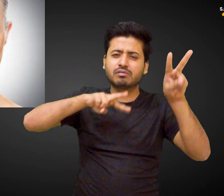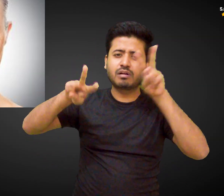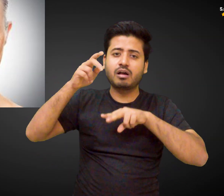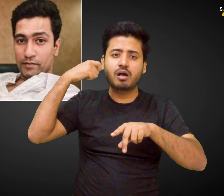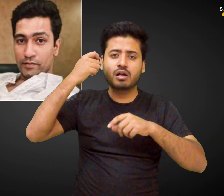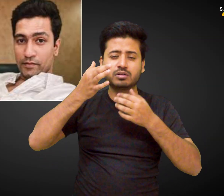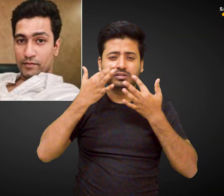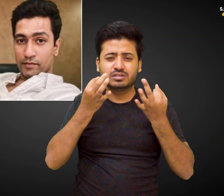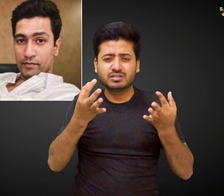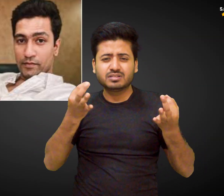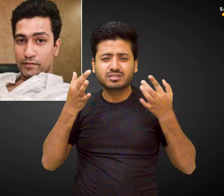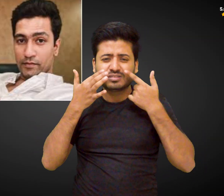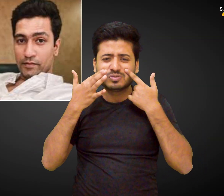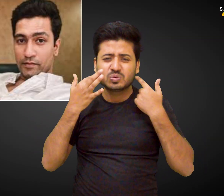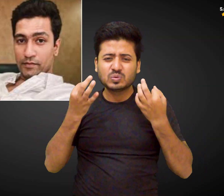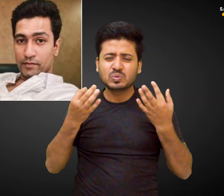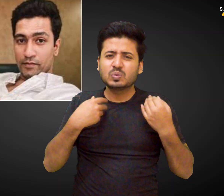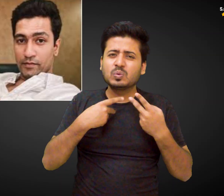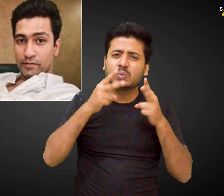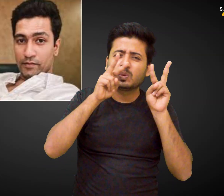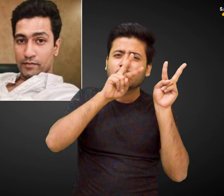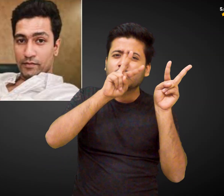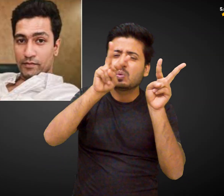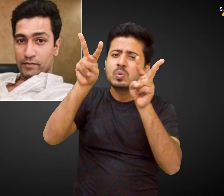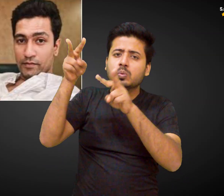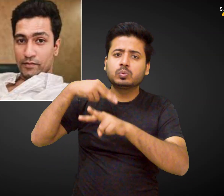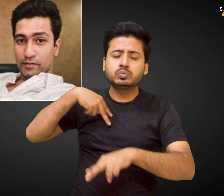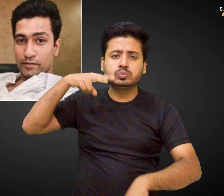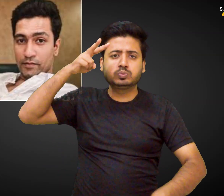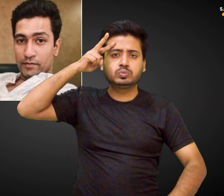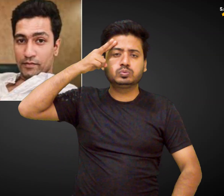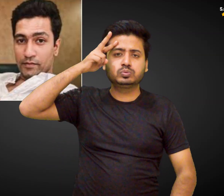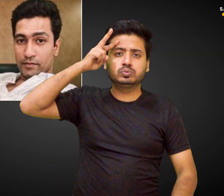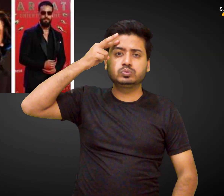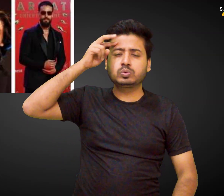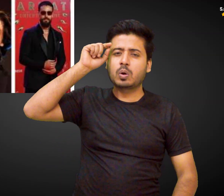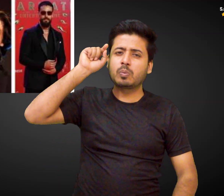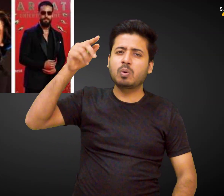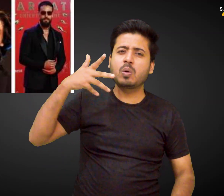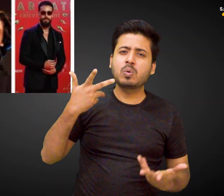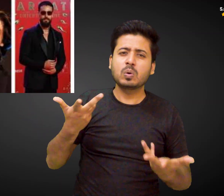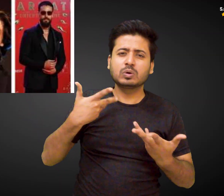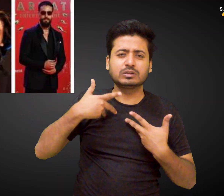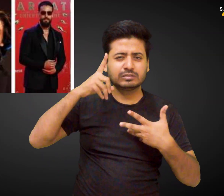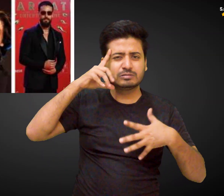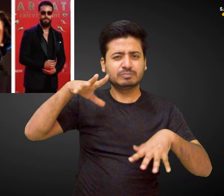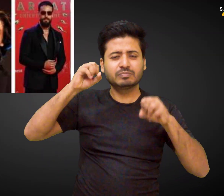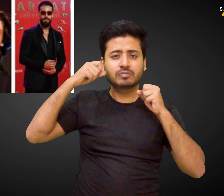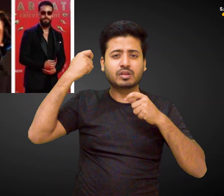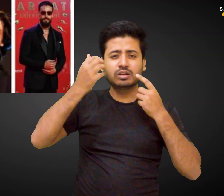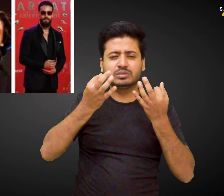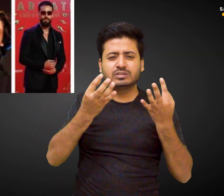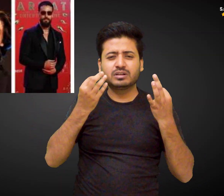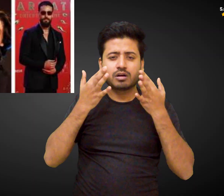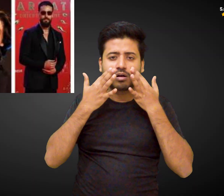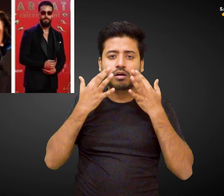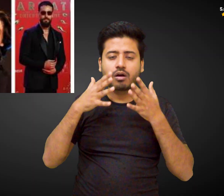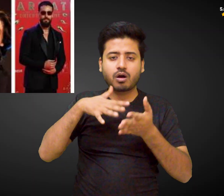and reduced risk of dementia. Better management of cholesterol levels. The typical lifestyle of an olive oil consumer who primarily use olive